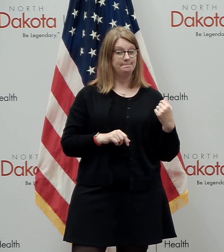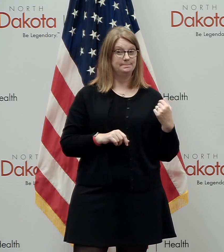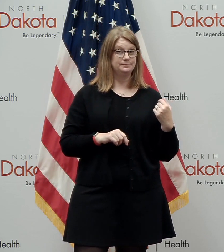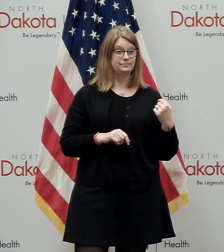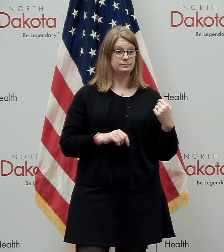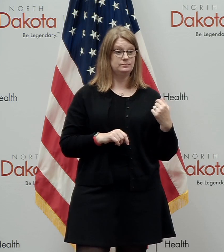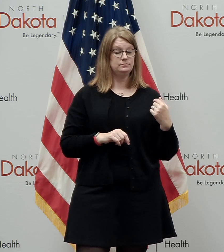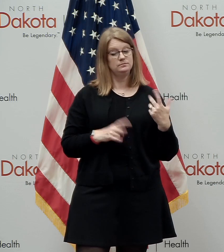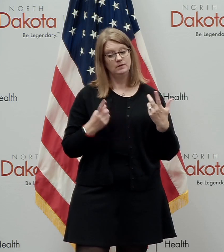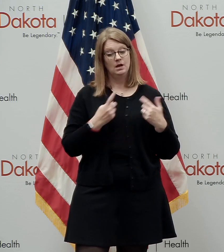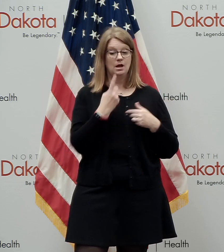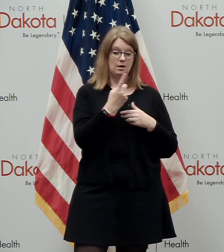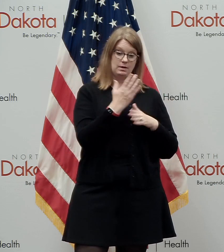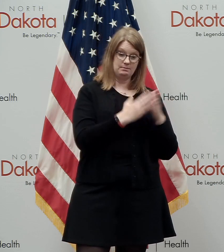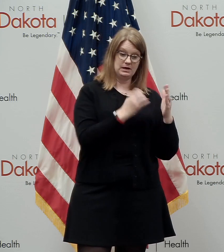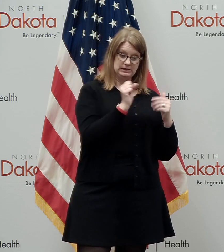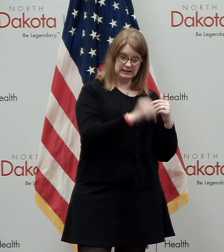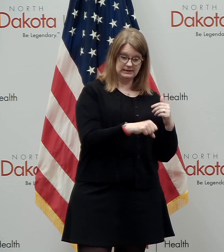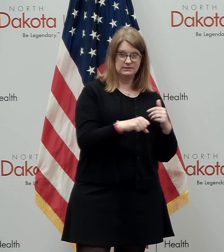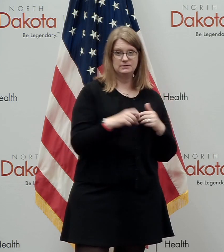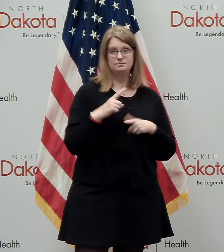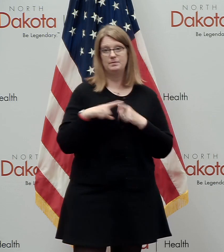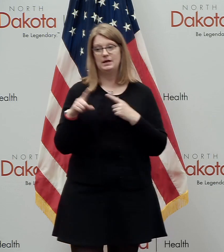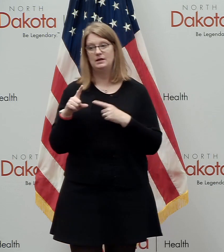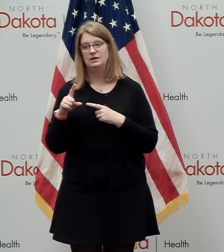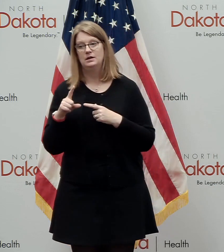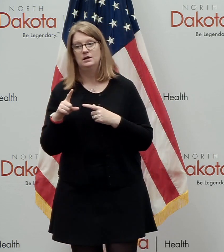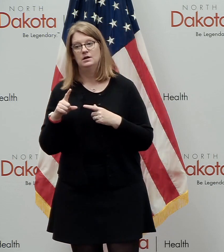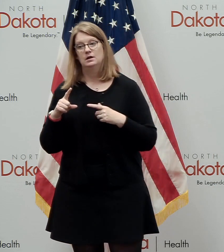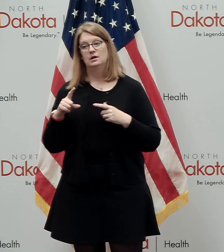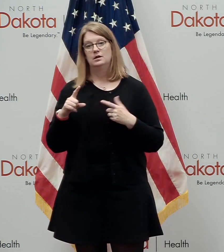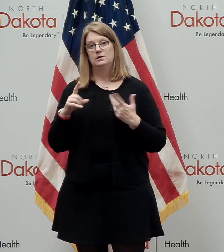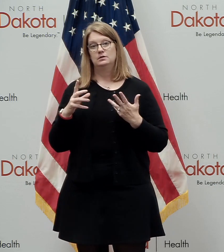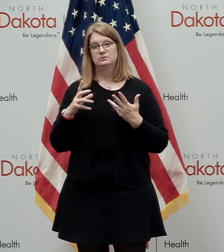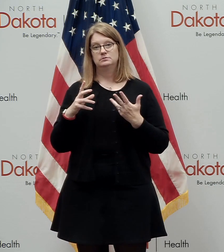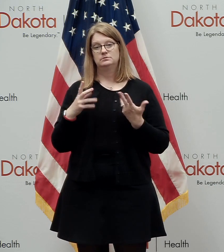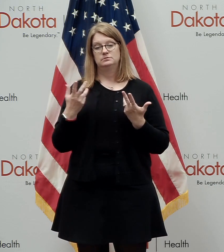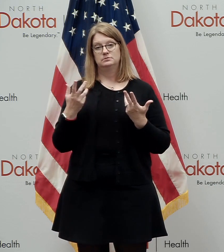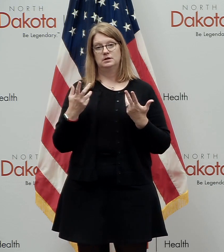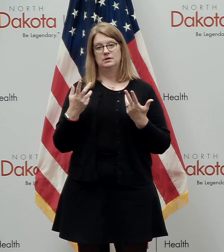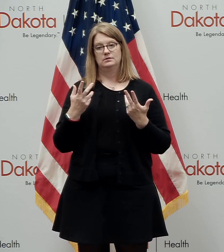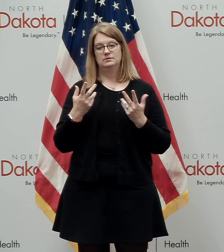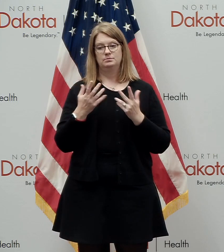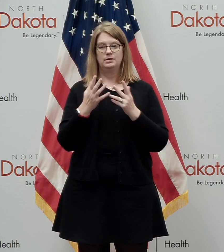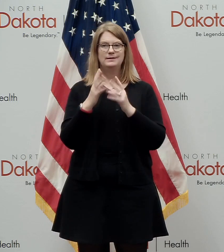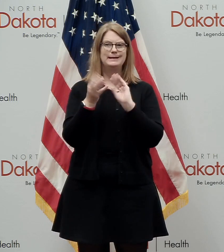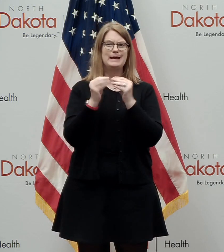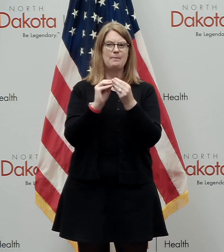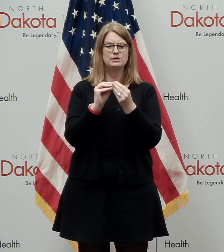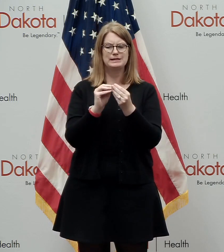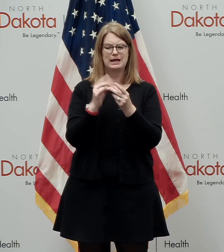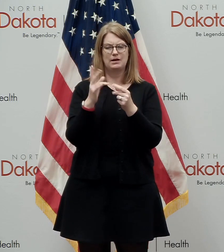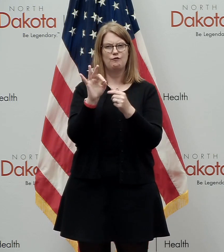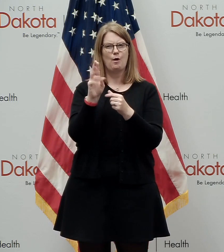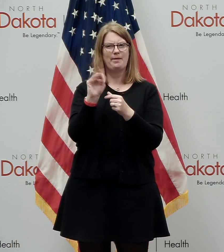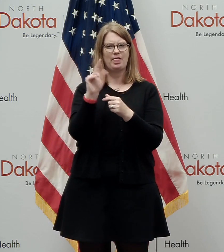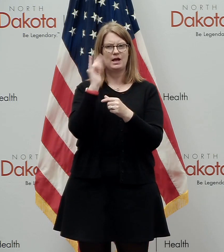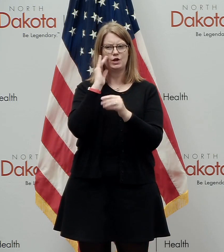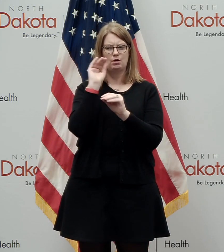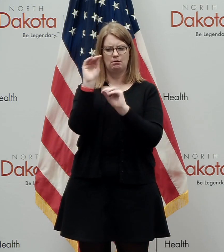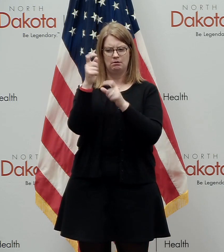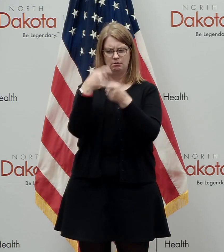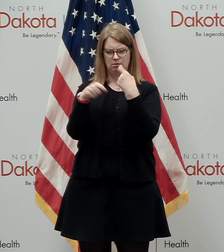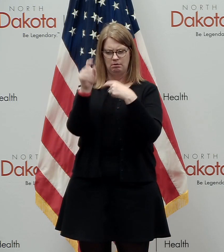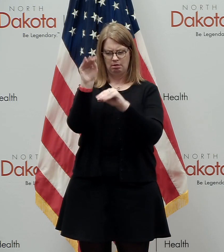on one level it is, but on the other, we said we're not doing this mechanically. You don't put numbers in a formula and spit out an answer, and